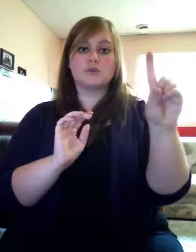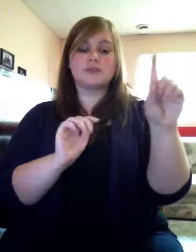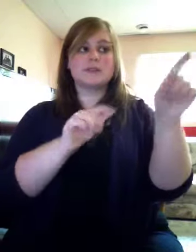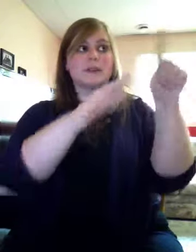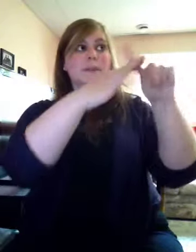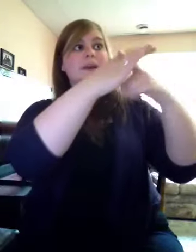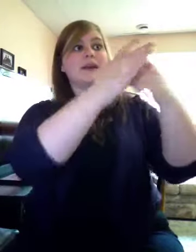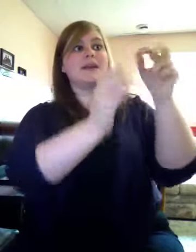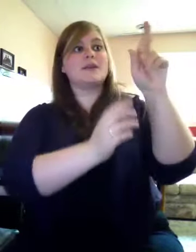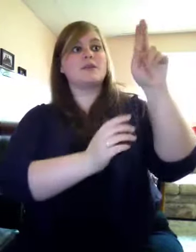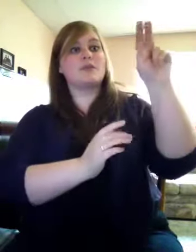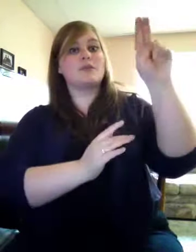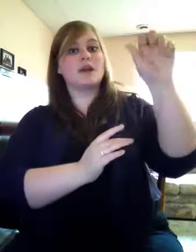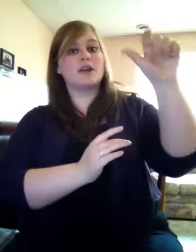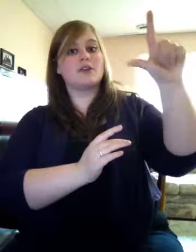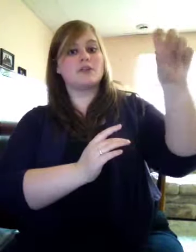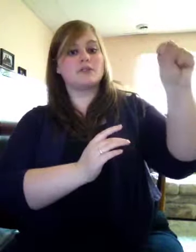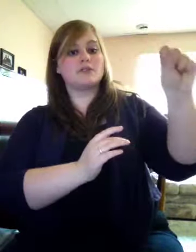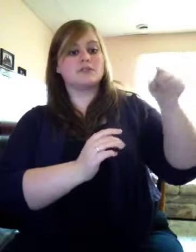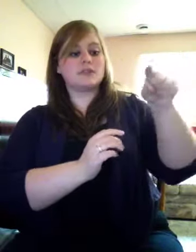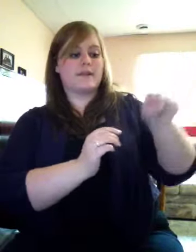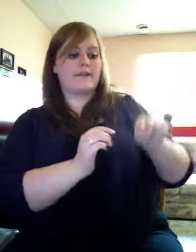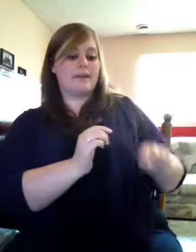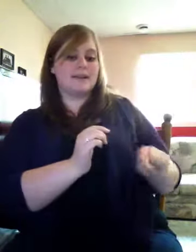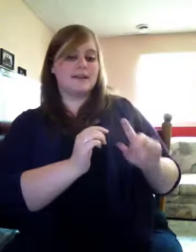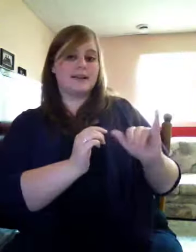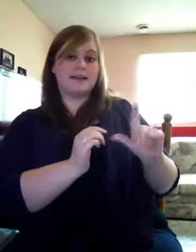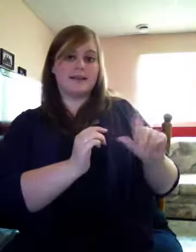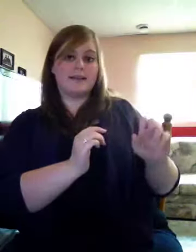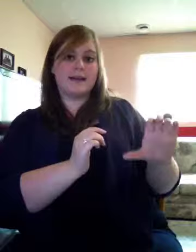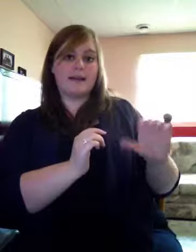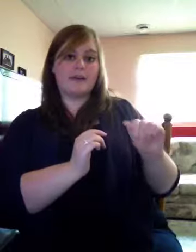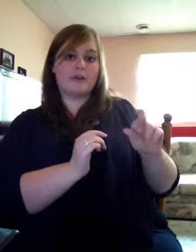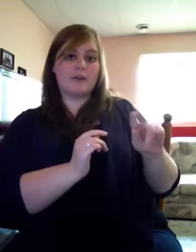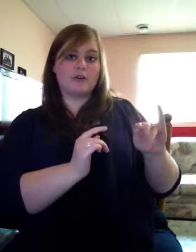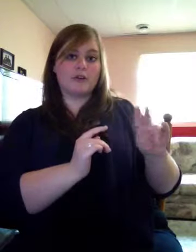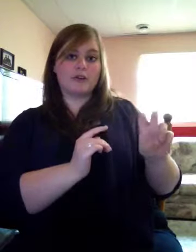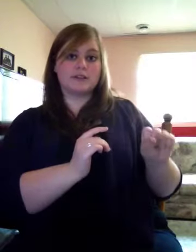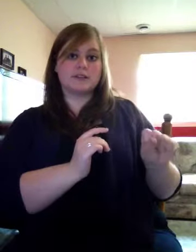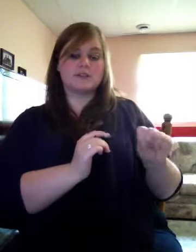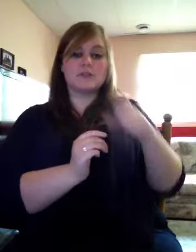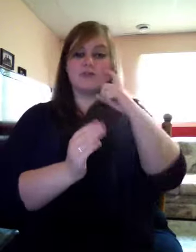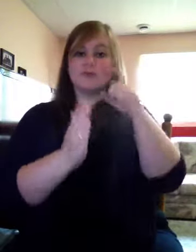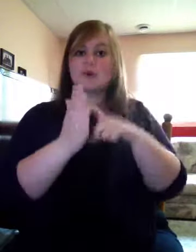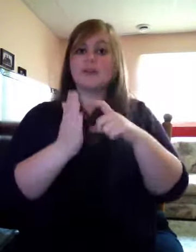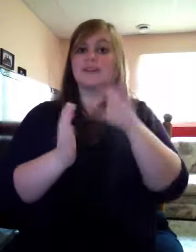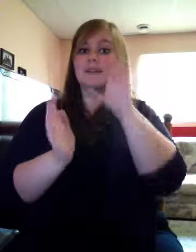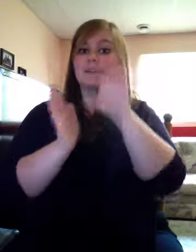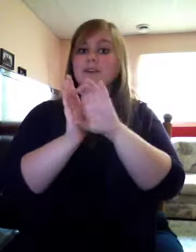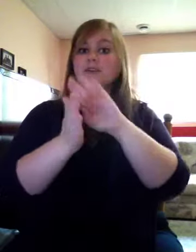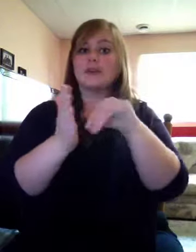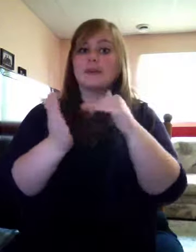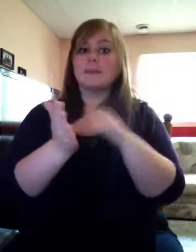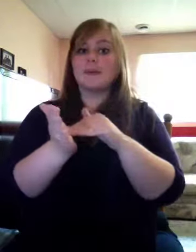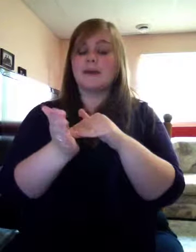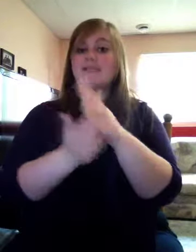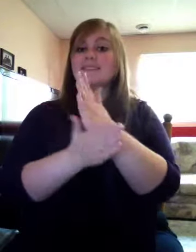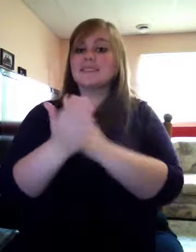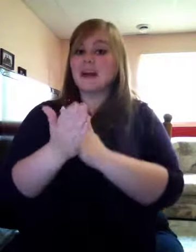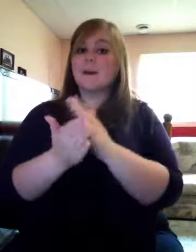just above bifurcation into the iliac arteries. Notice the picture towards the middle. Some of these fusiform aneurysms can extend